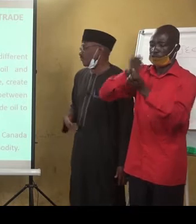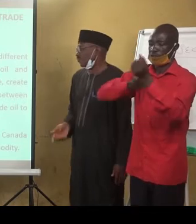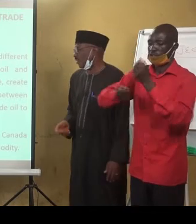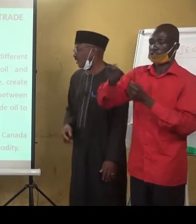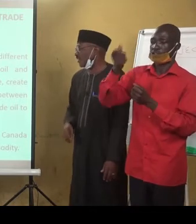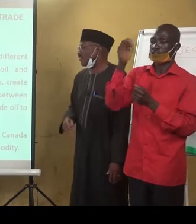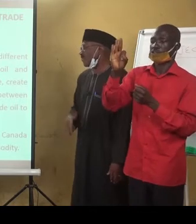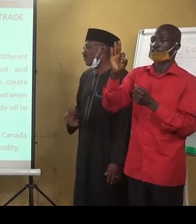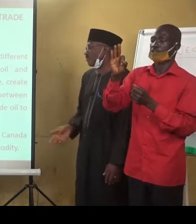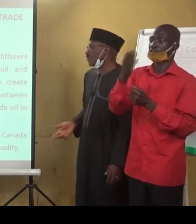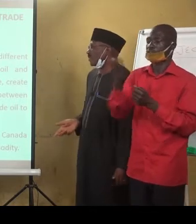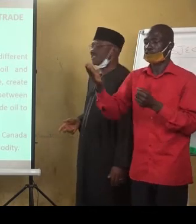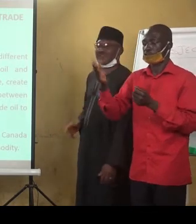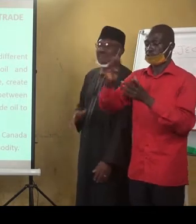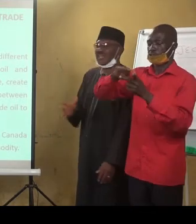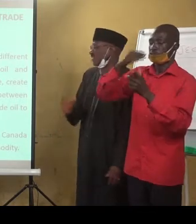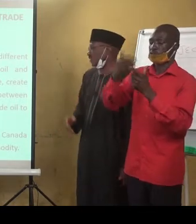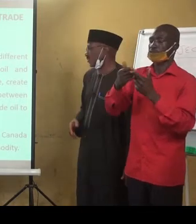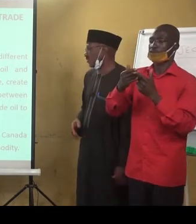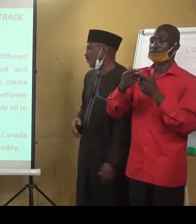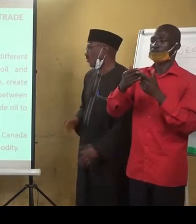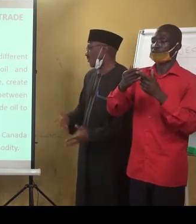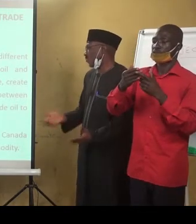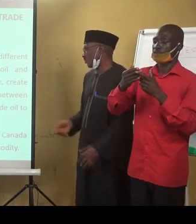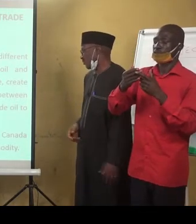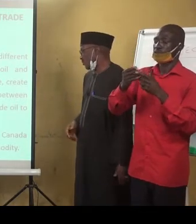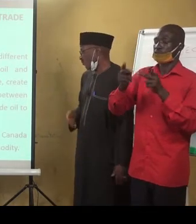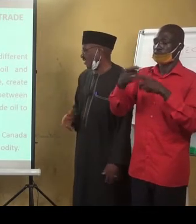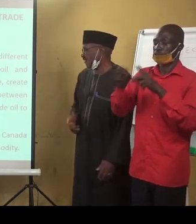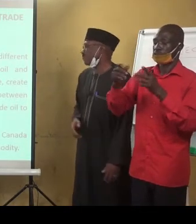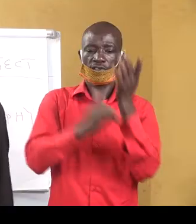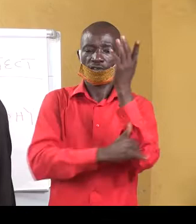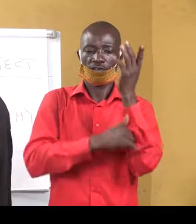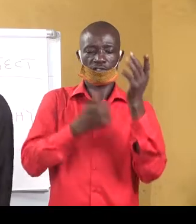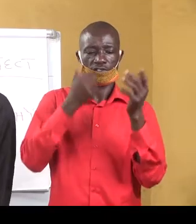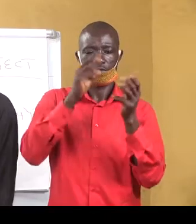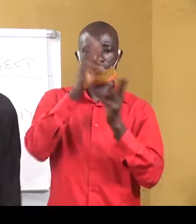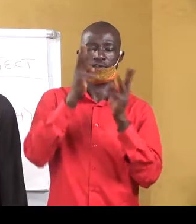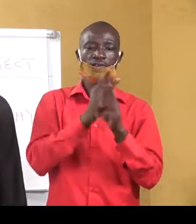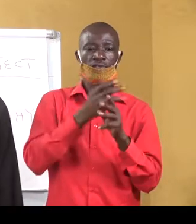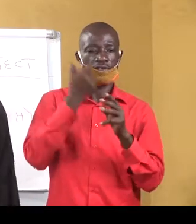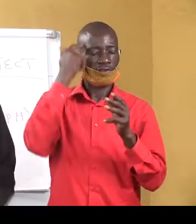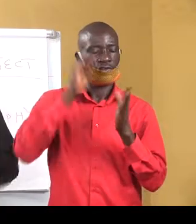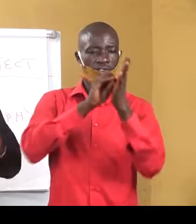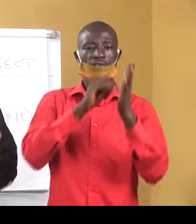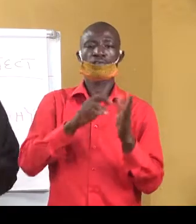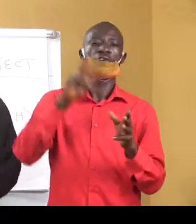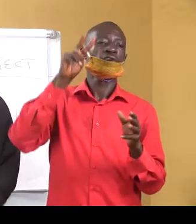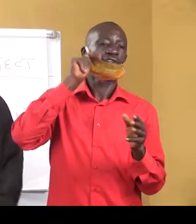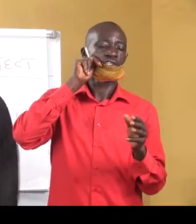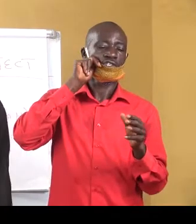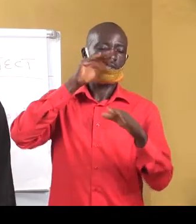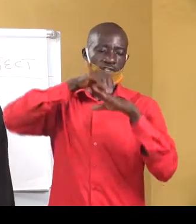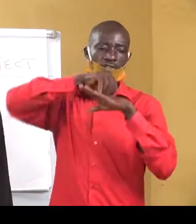resources between different places of the world. For example, Nigerian export